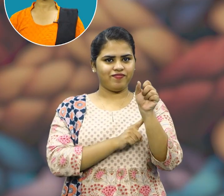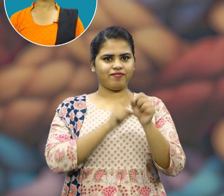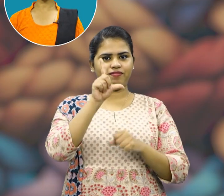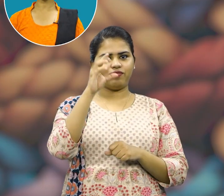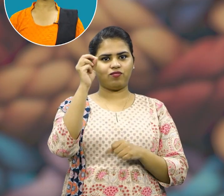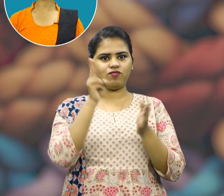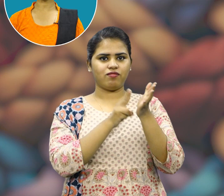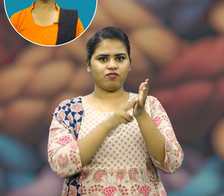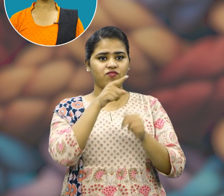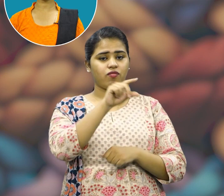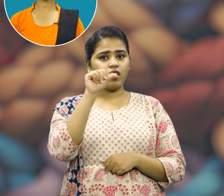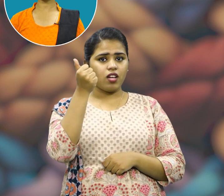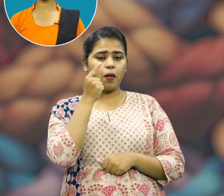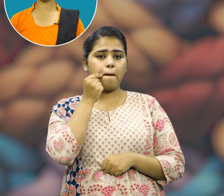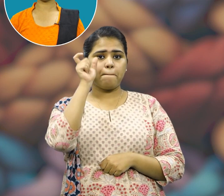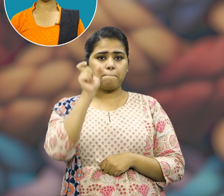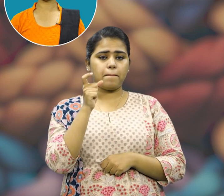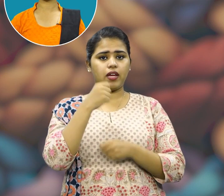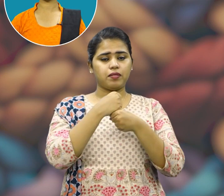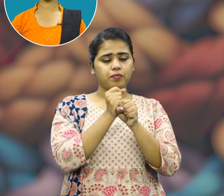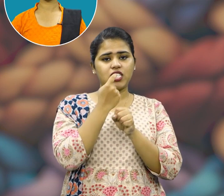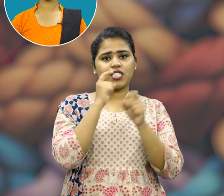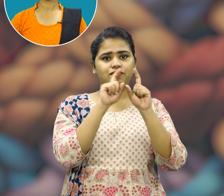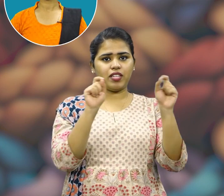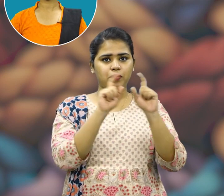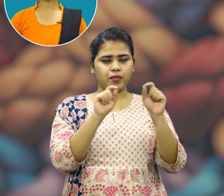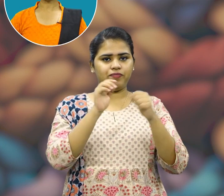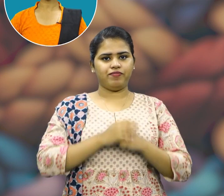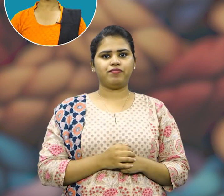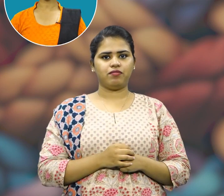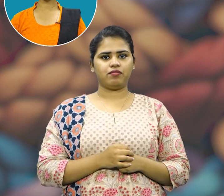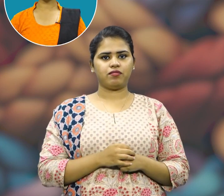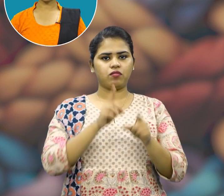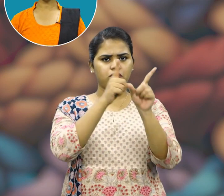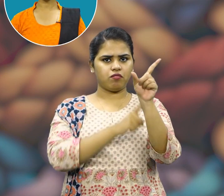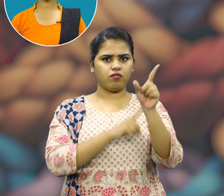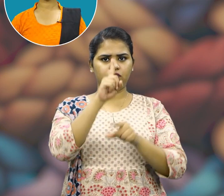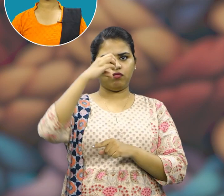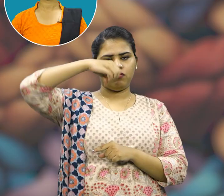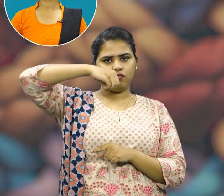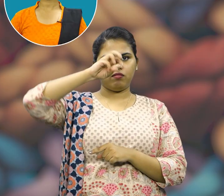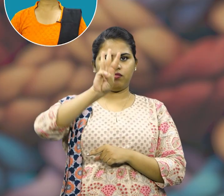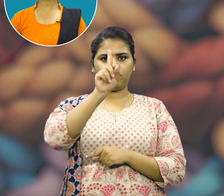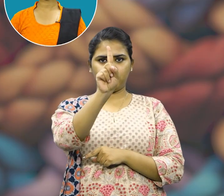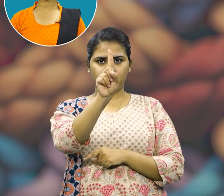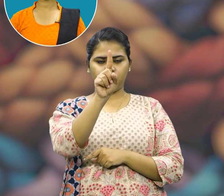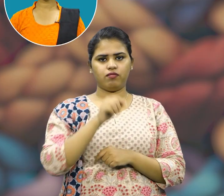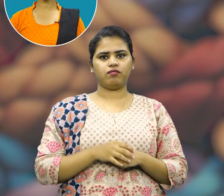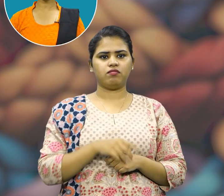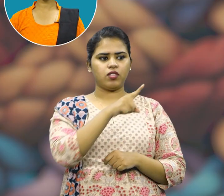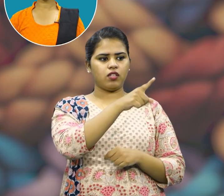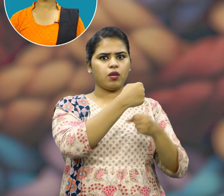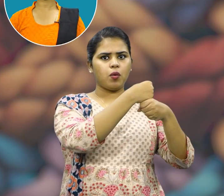Nylon is another man-made fiber. In 1931, it was